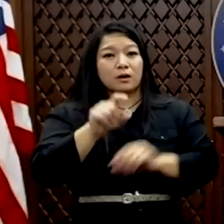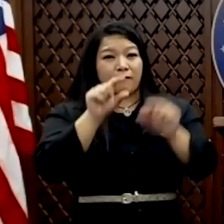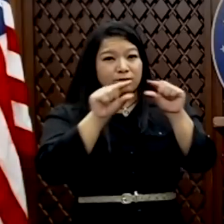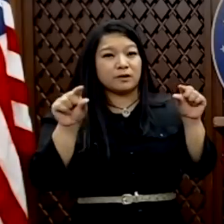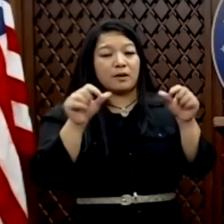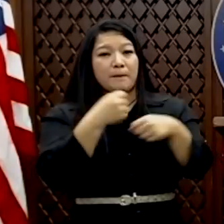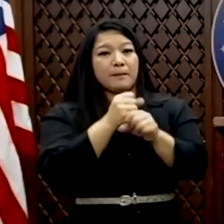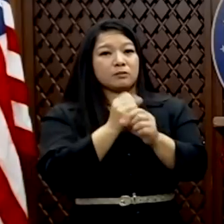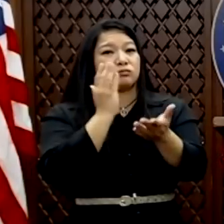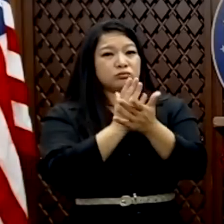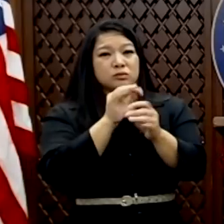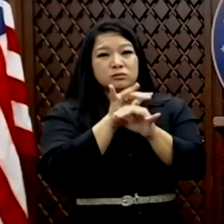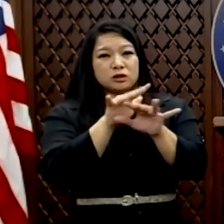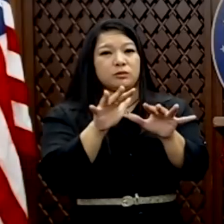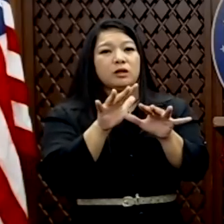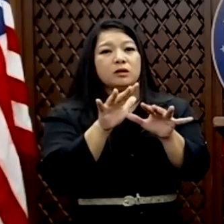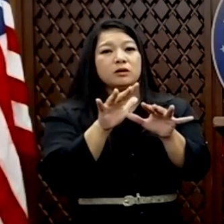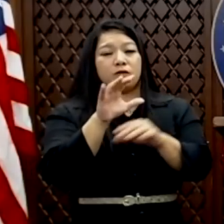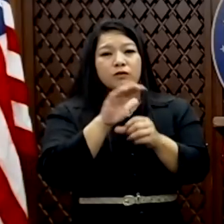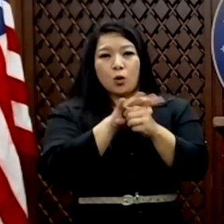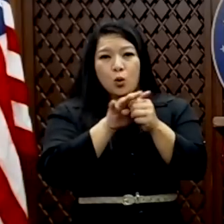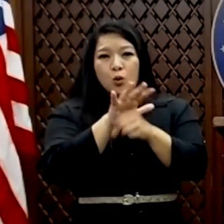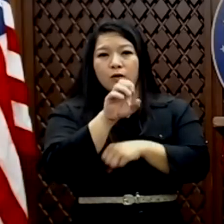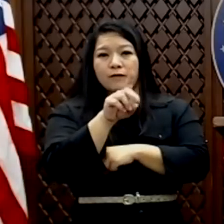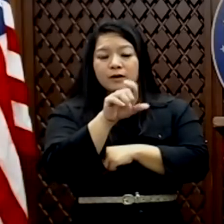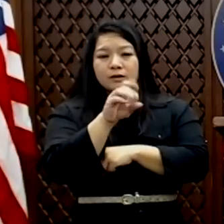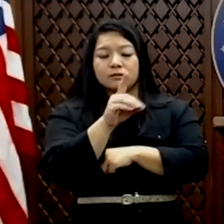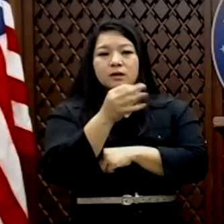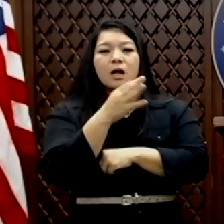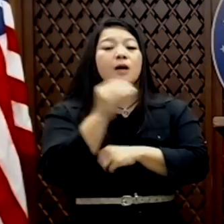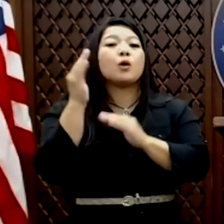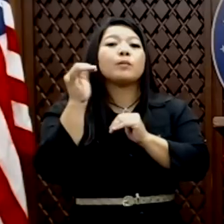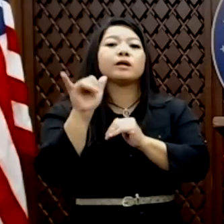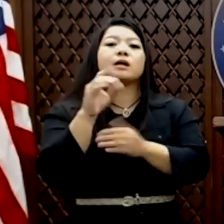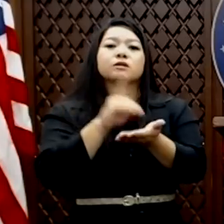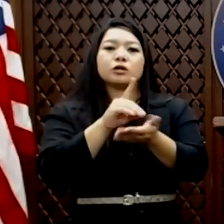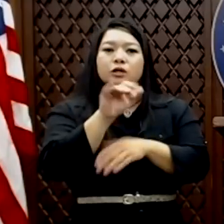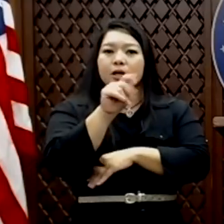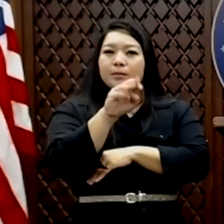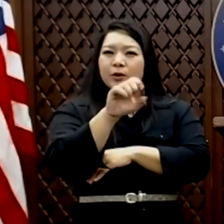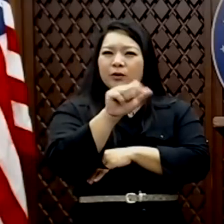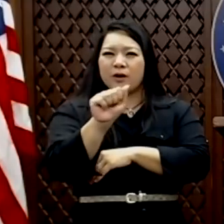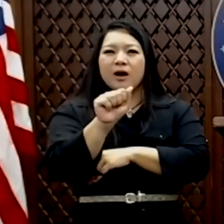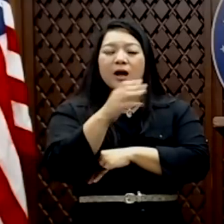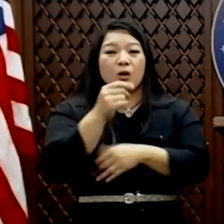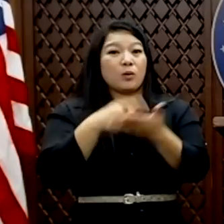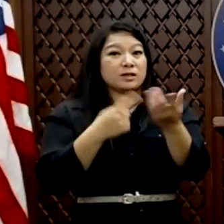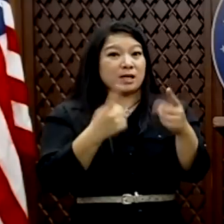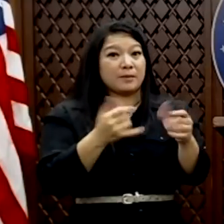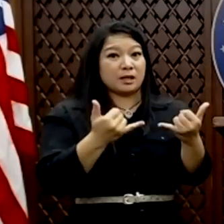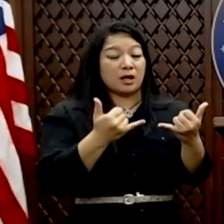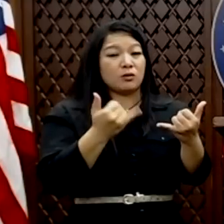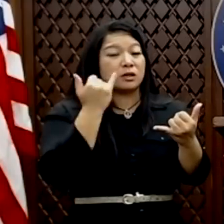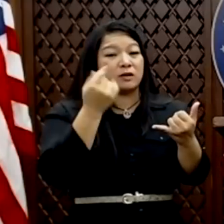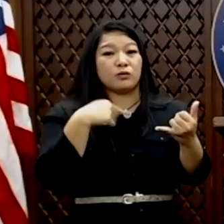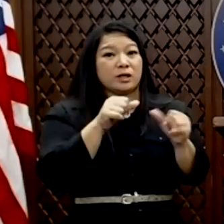curve. And I'm hoping that where Dr. Cabrera was seeing the uptake of the trajectory,